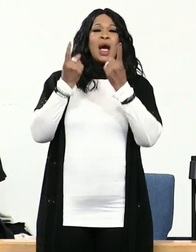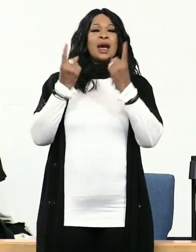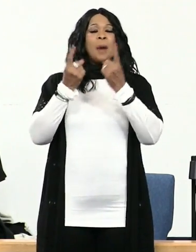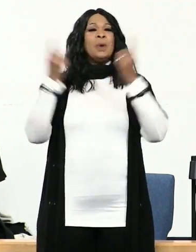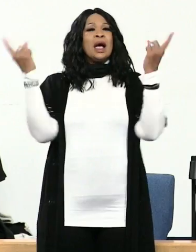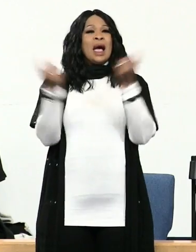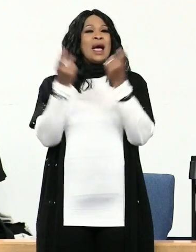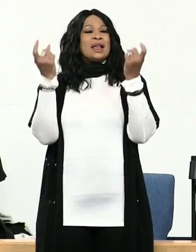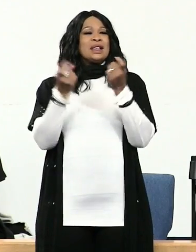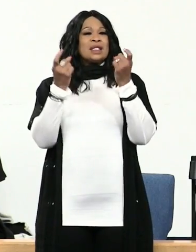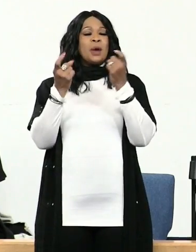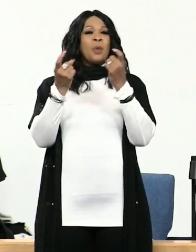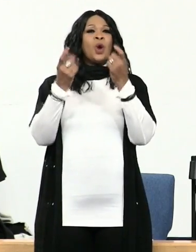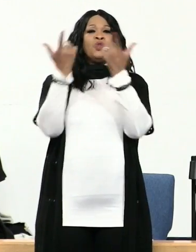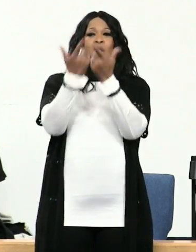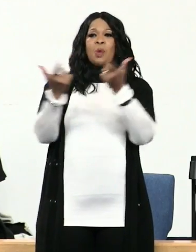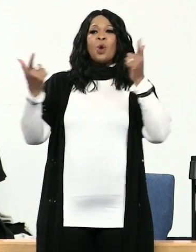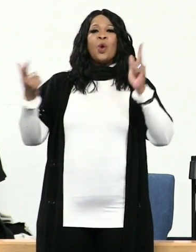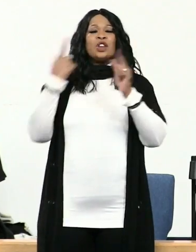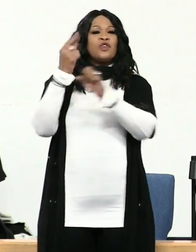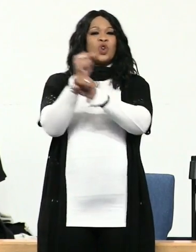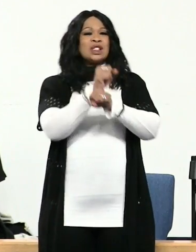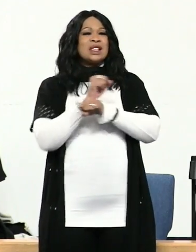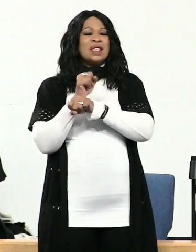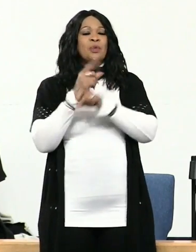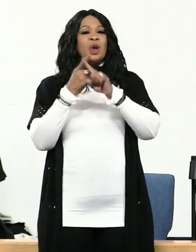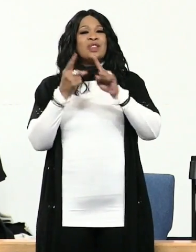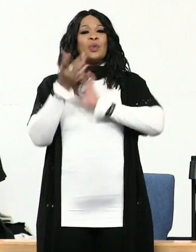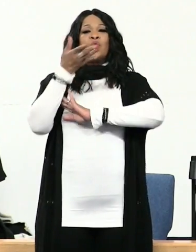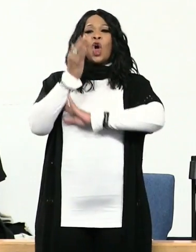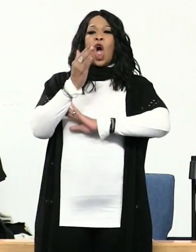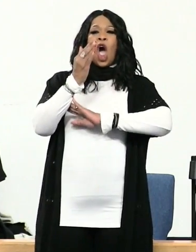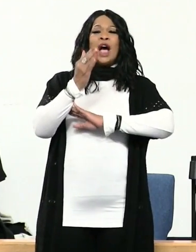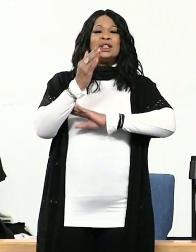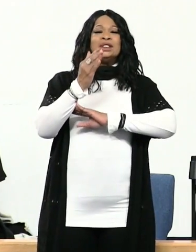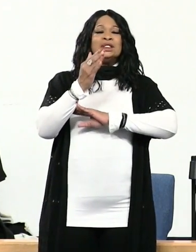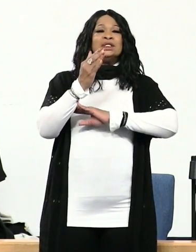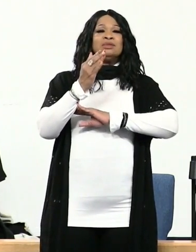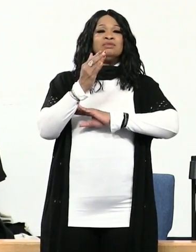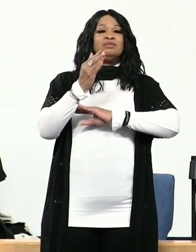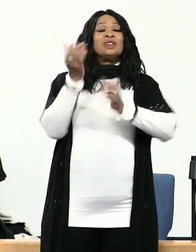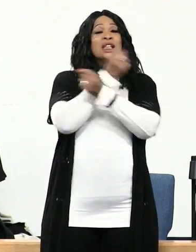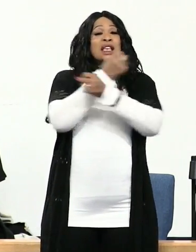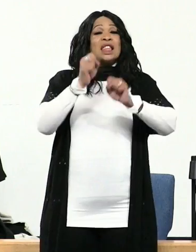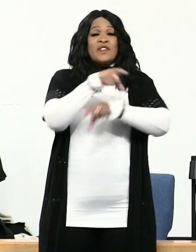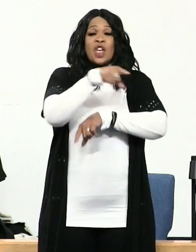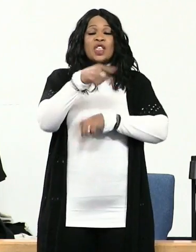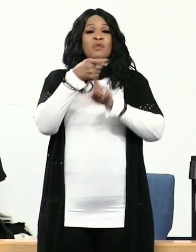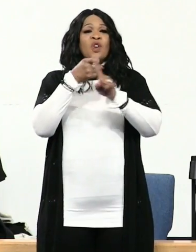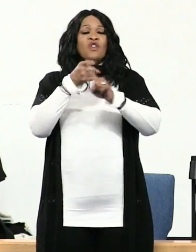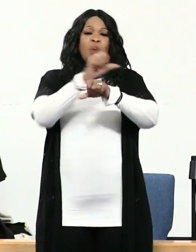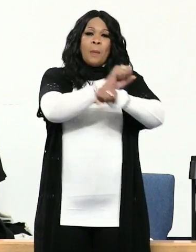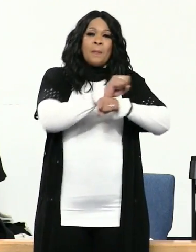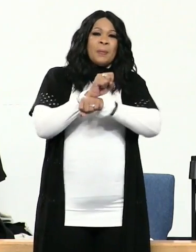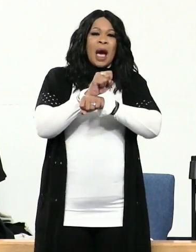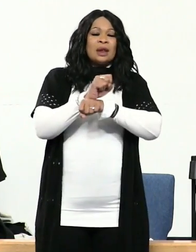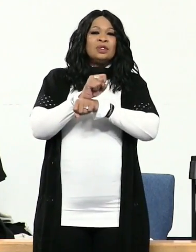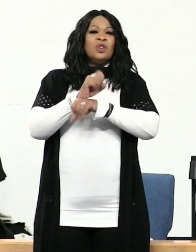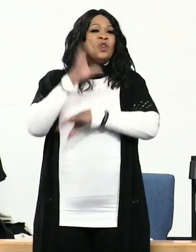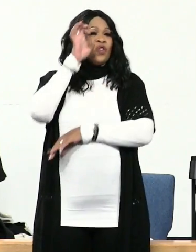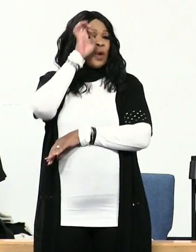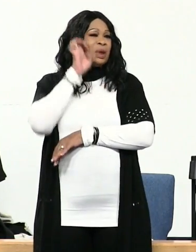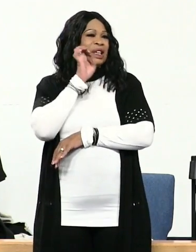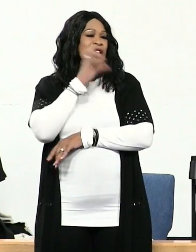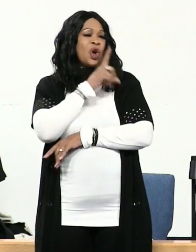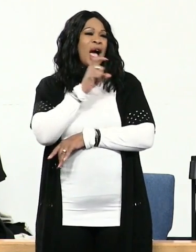from slavery. It's when God delivered them out of bondage in Egypt and then